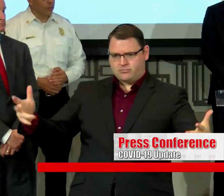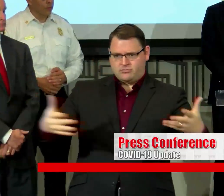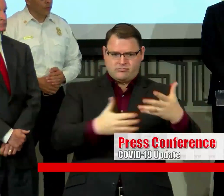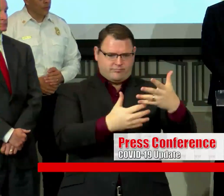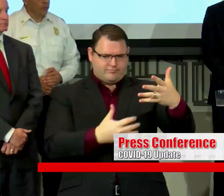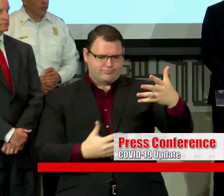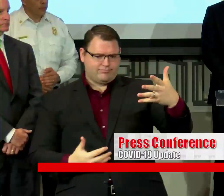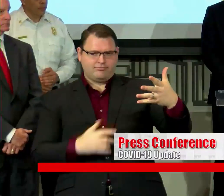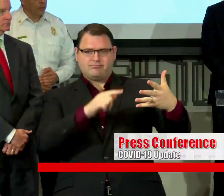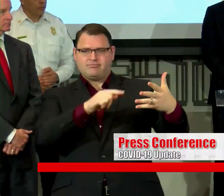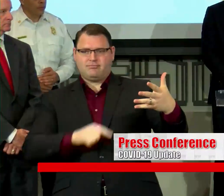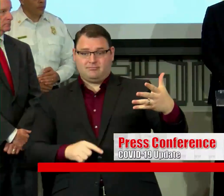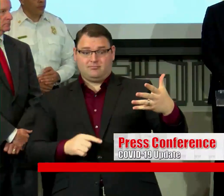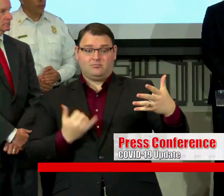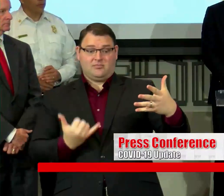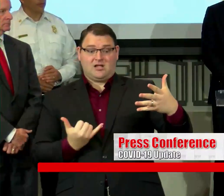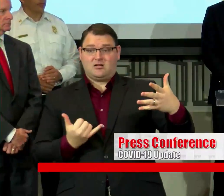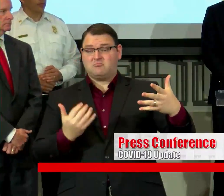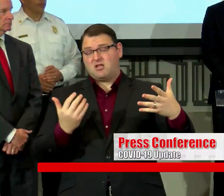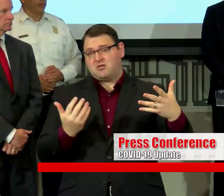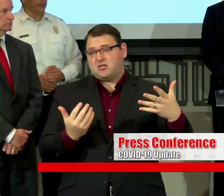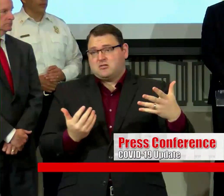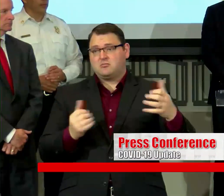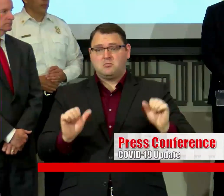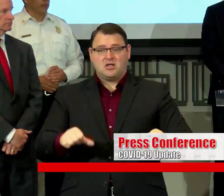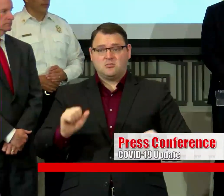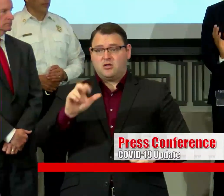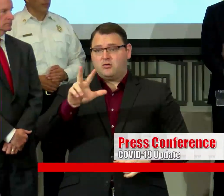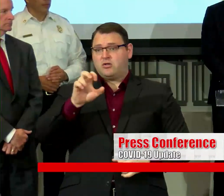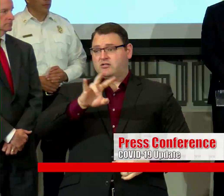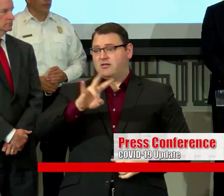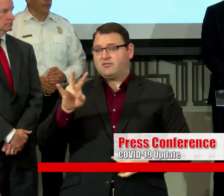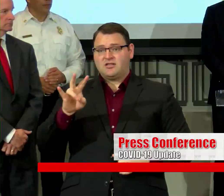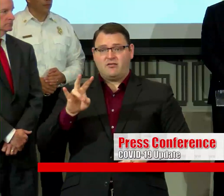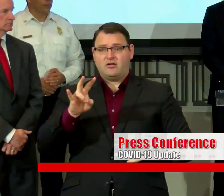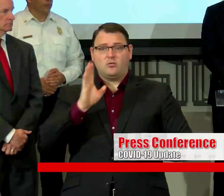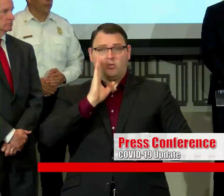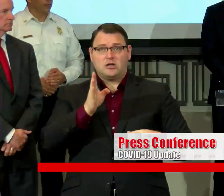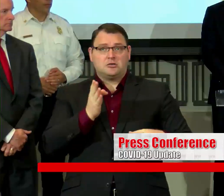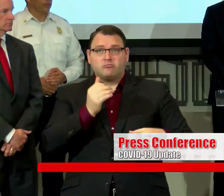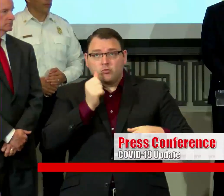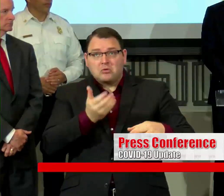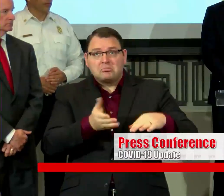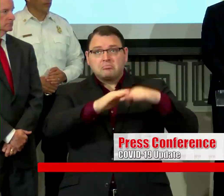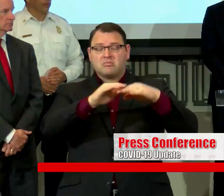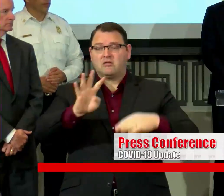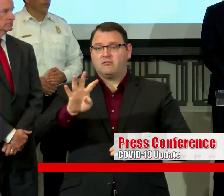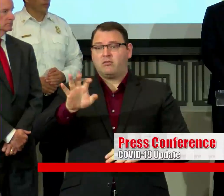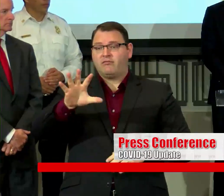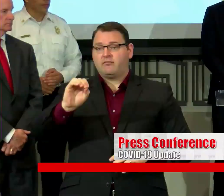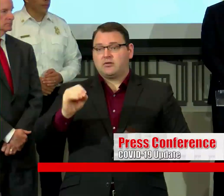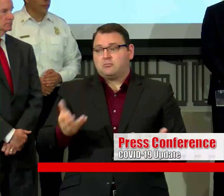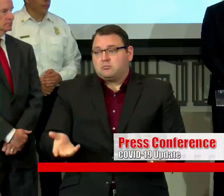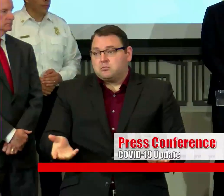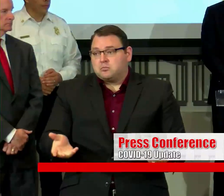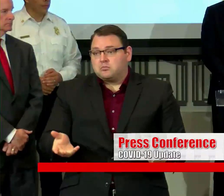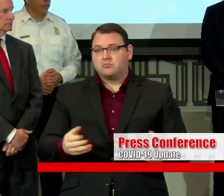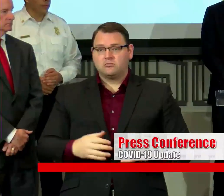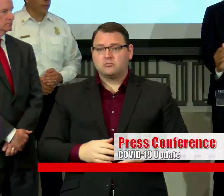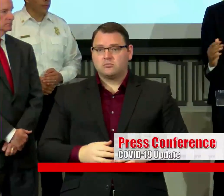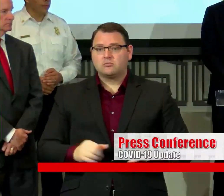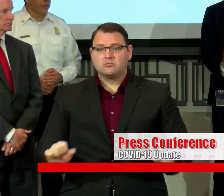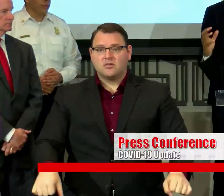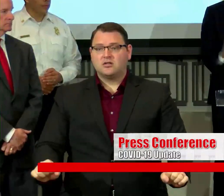go from 377 to 450. Let me just use that. You can go from 377 to